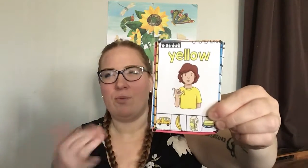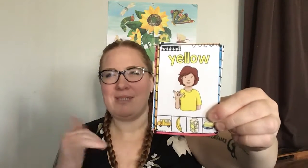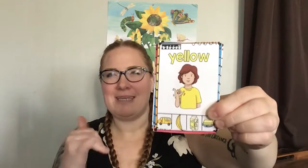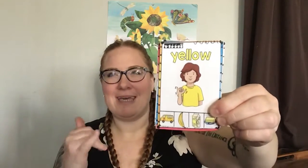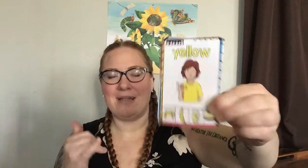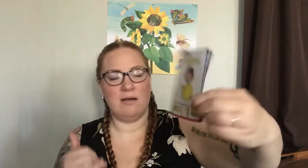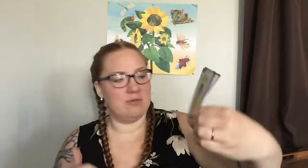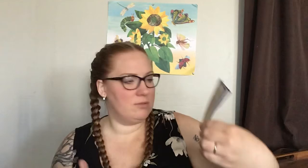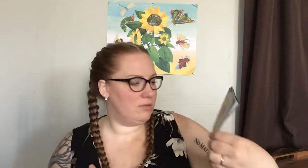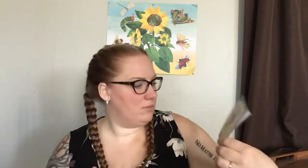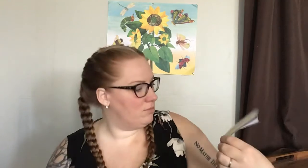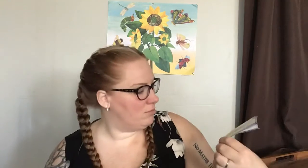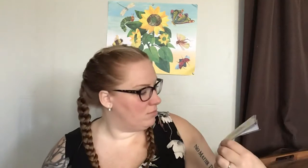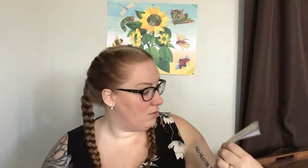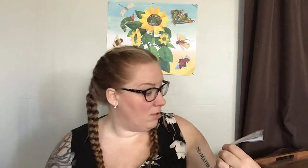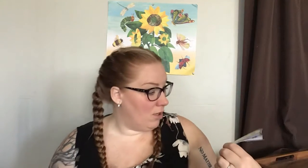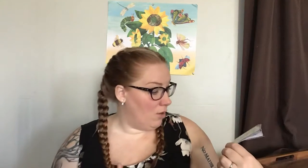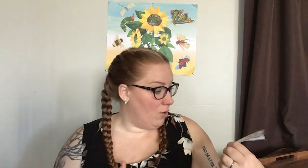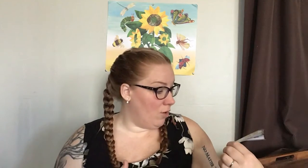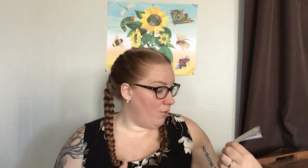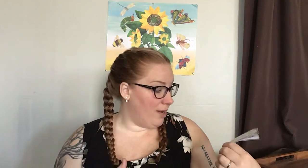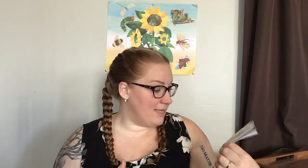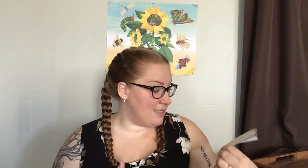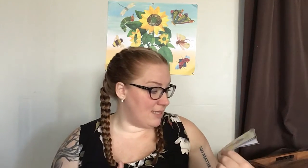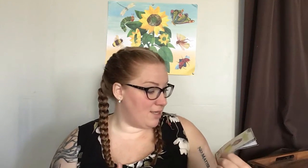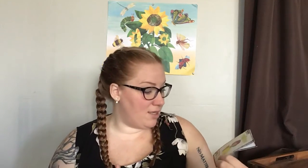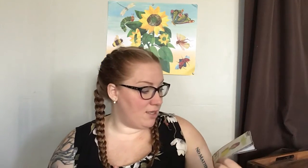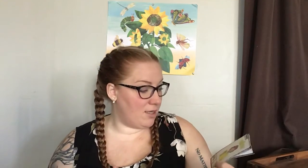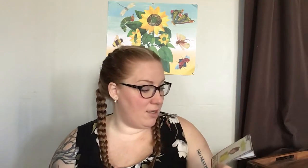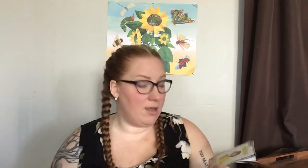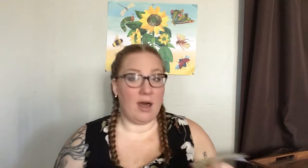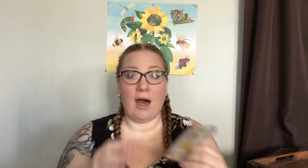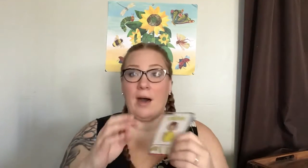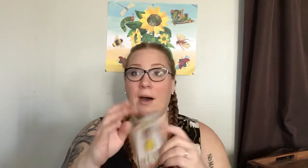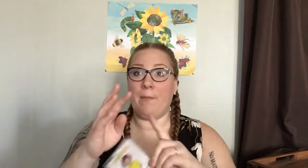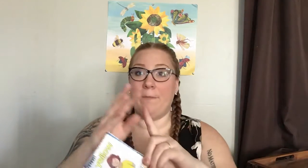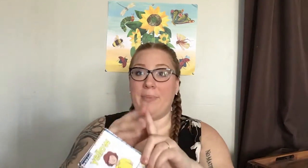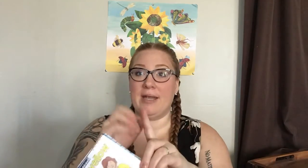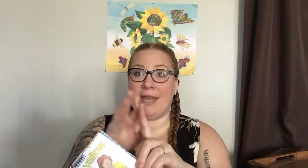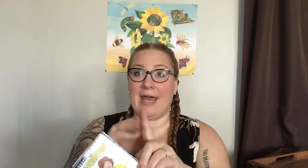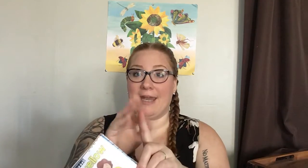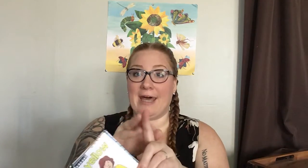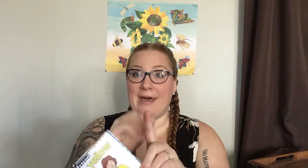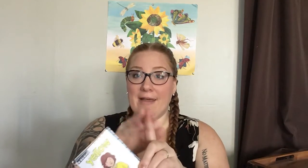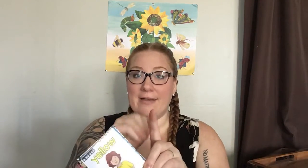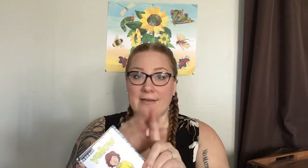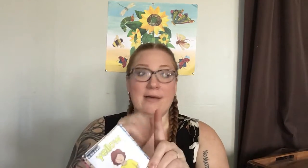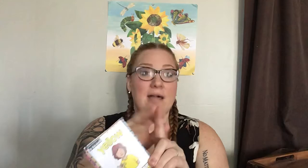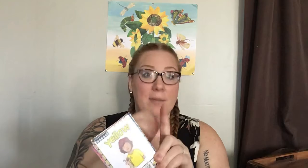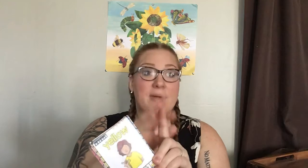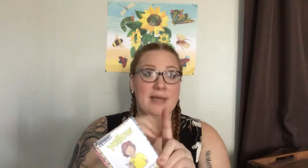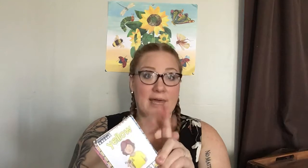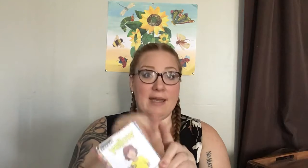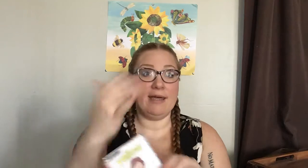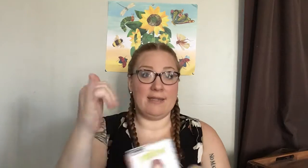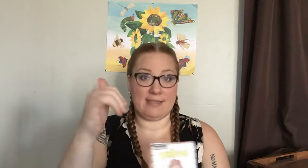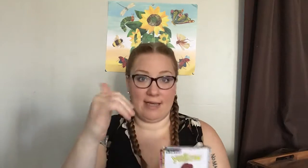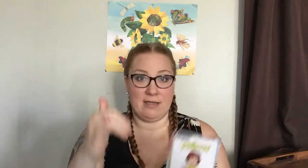What's yellow? Oh, I see a banana. A banana is yellow.